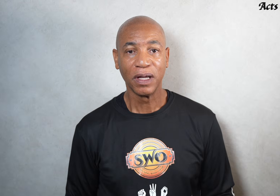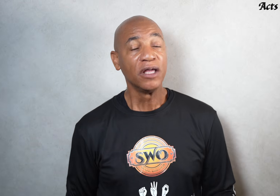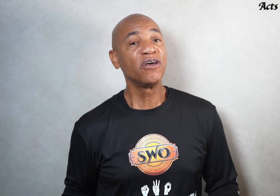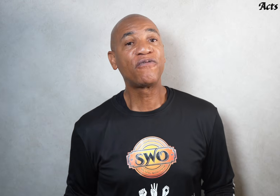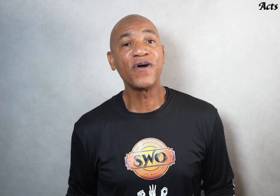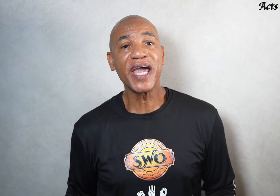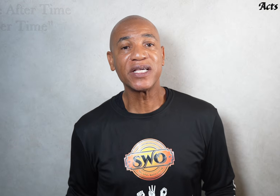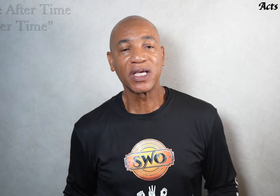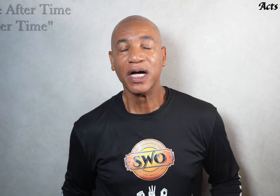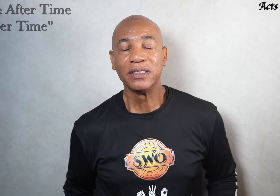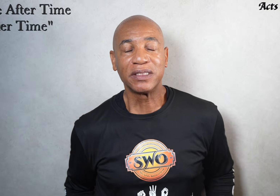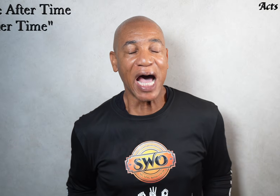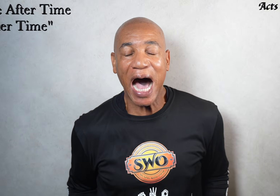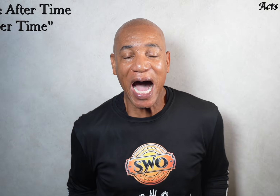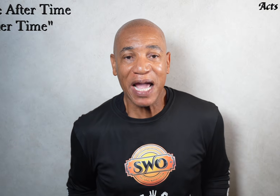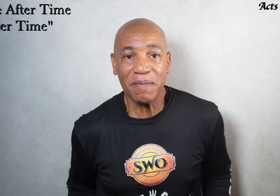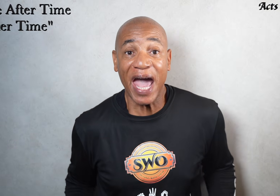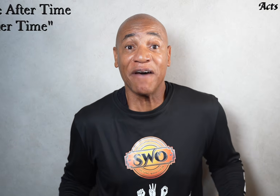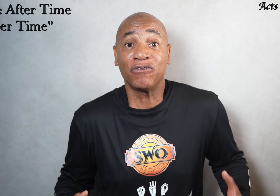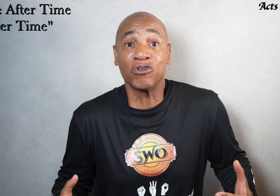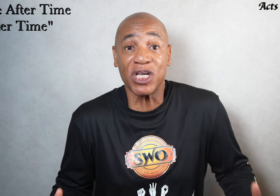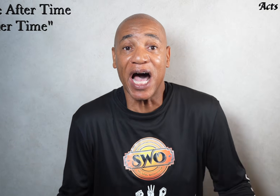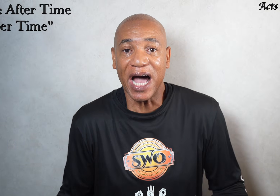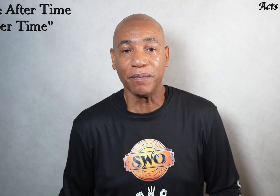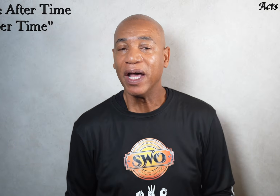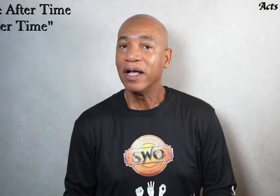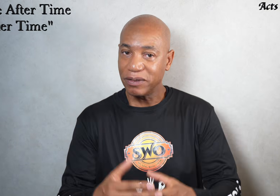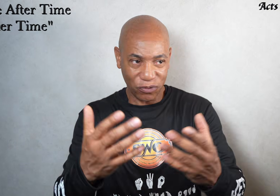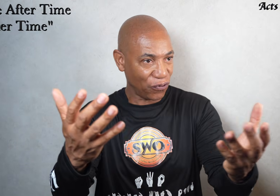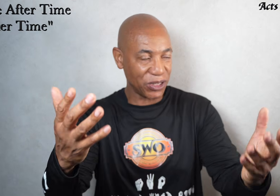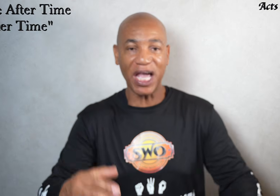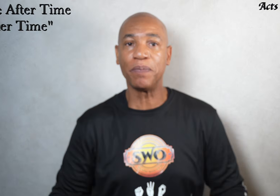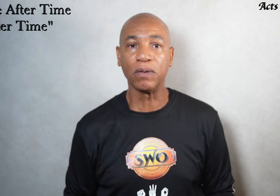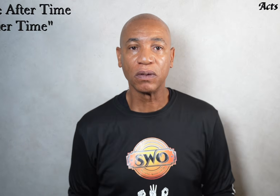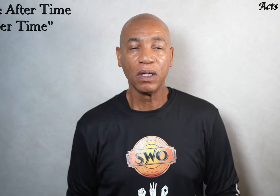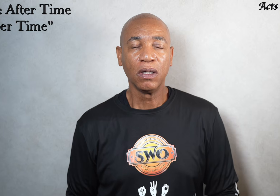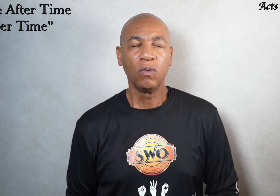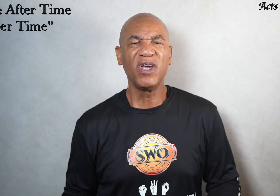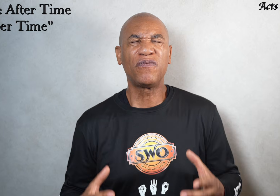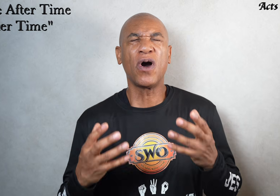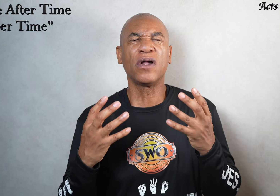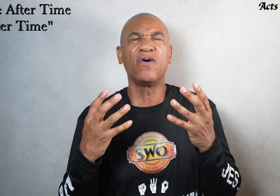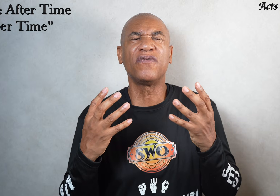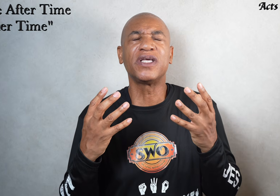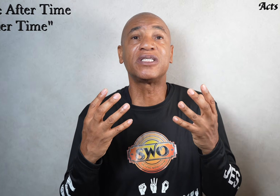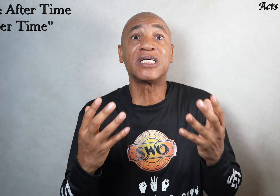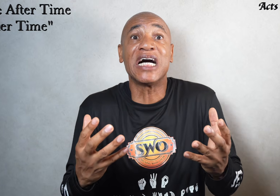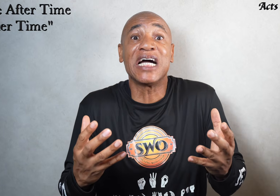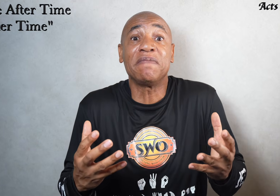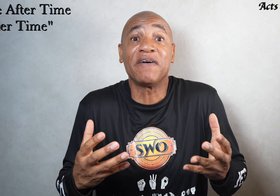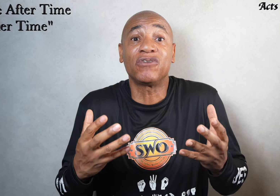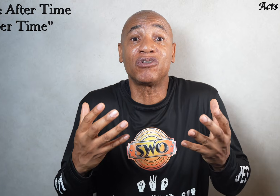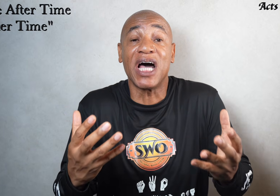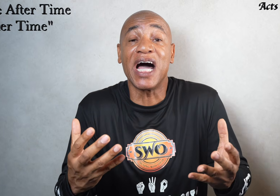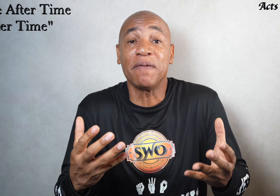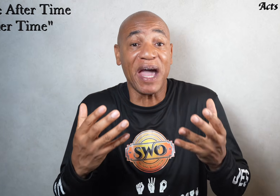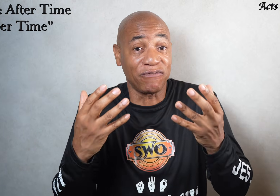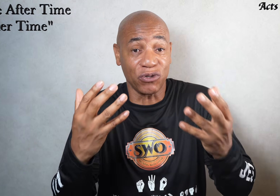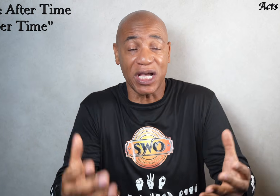The phrase, time after time. For example, we've gone over this time after time after